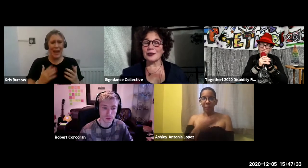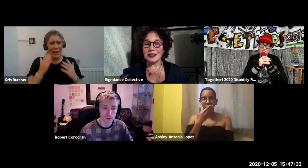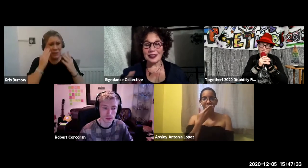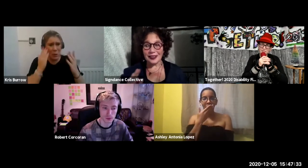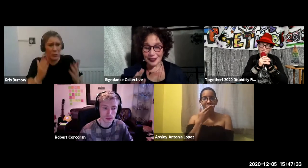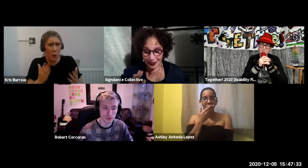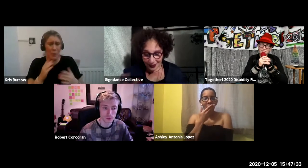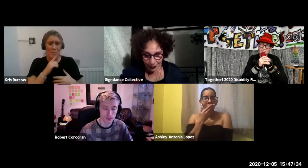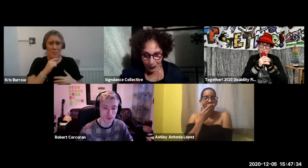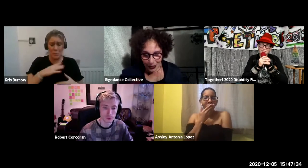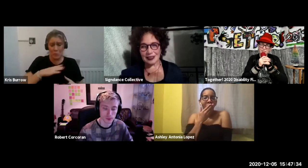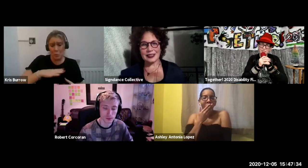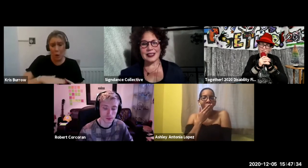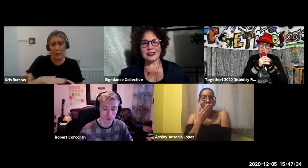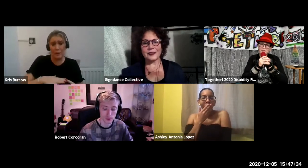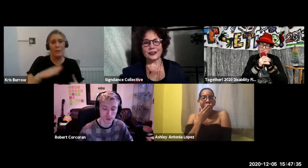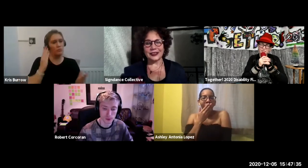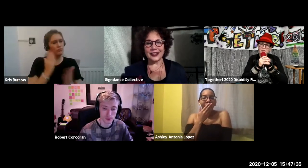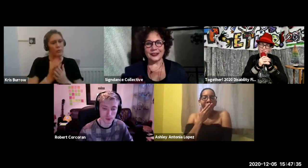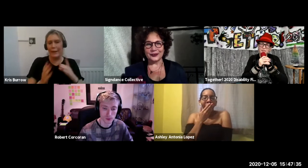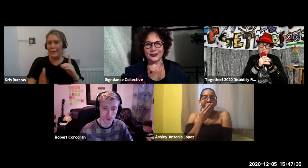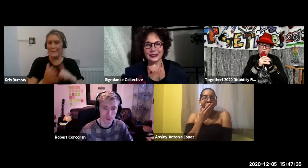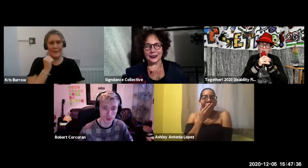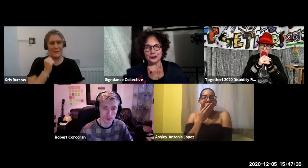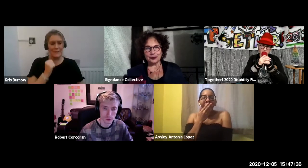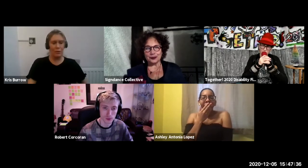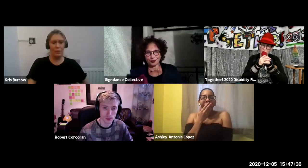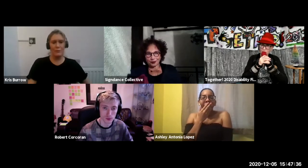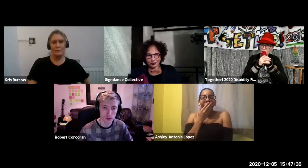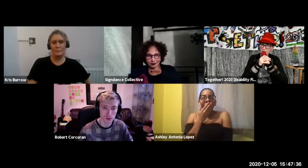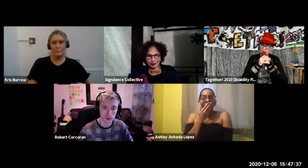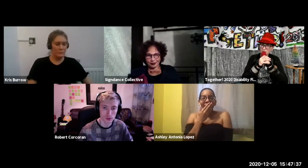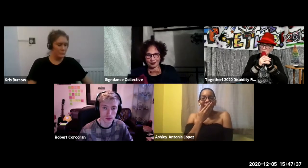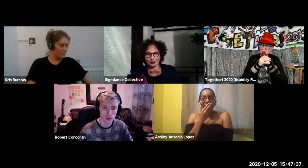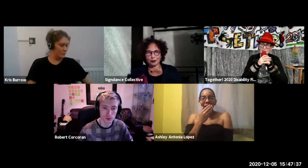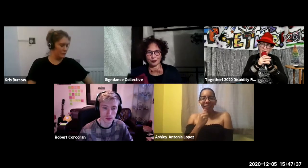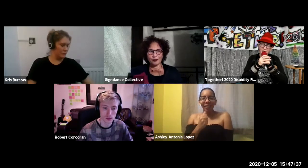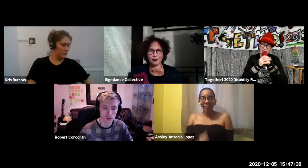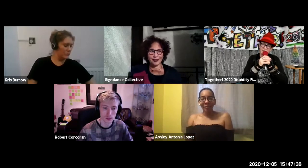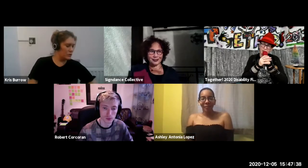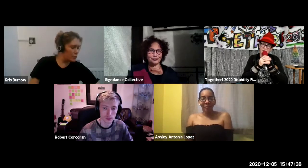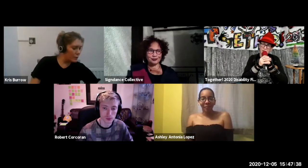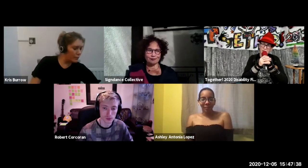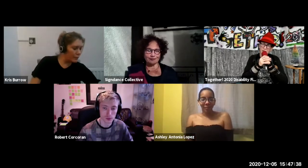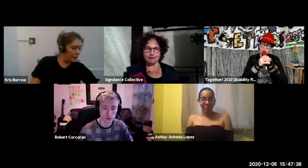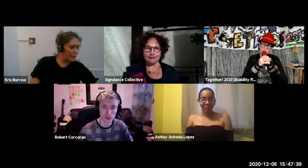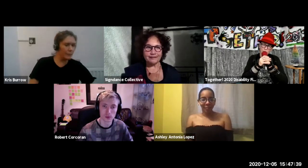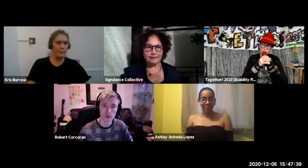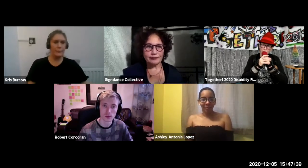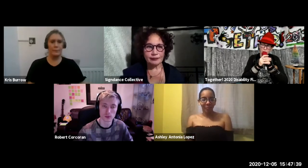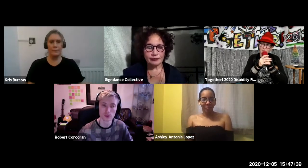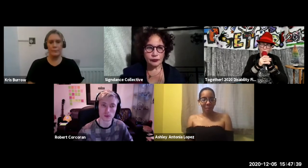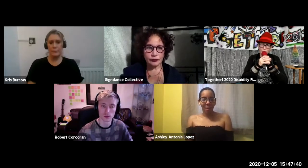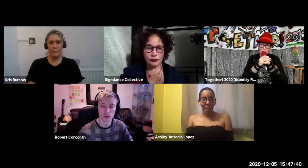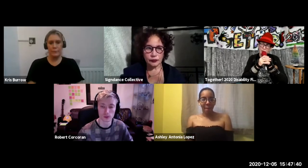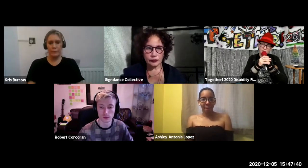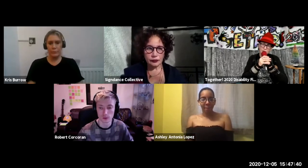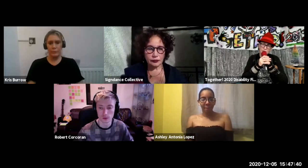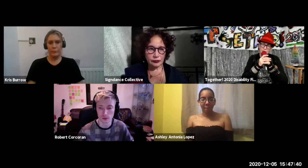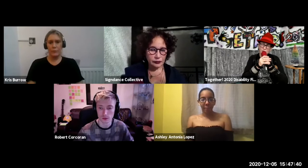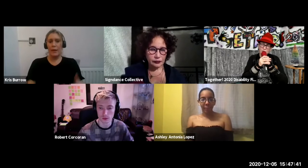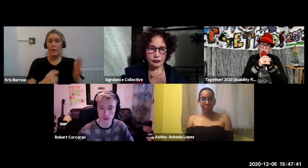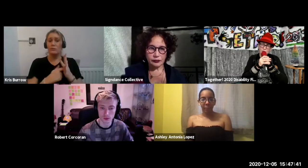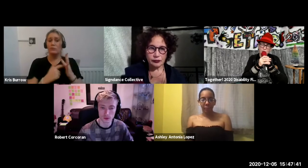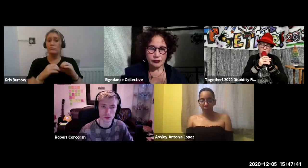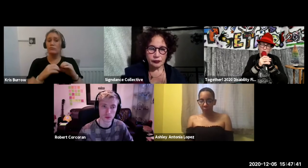but it was really successful. Yeah. So. Yeah, well, clearly. Mm-hmm. And Rob, how long